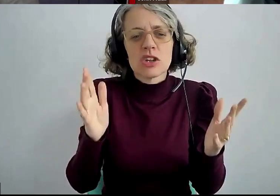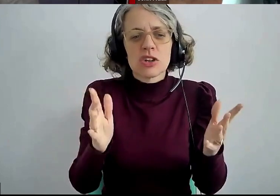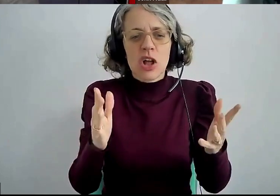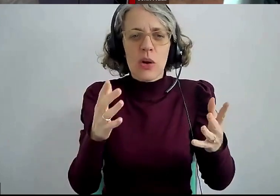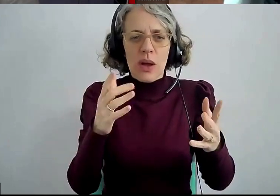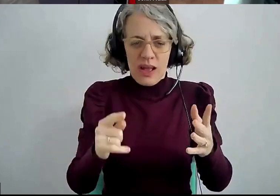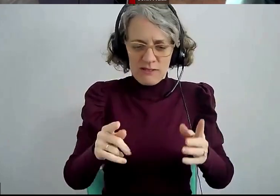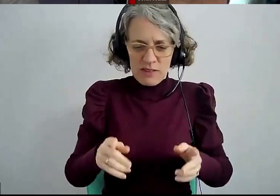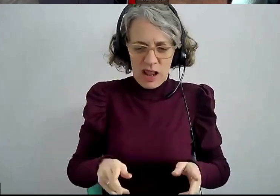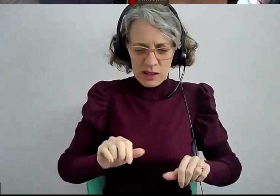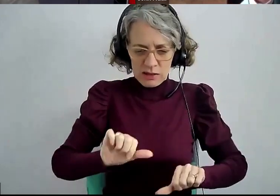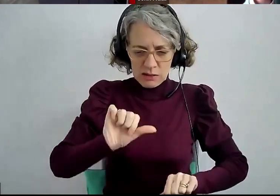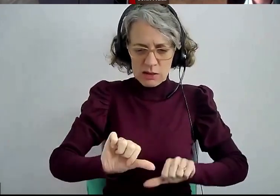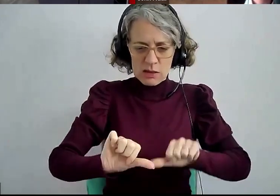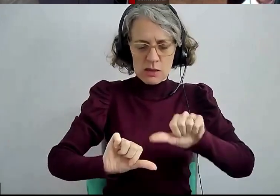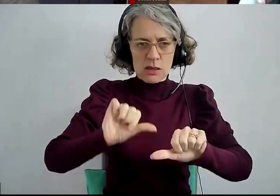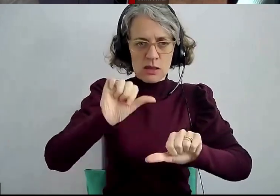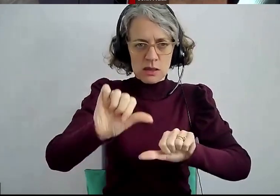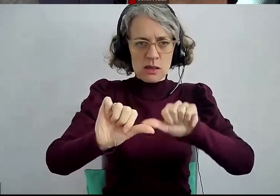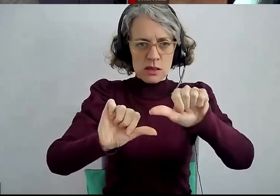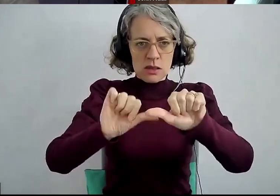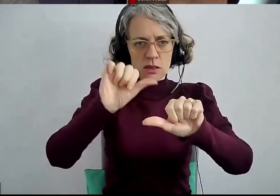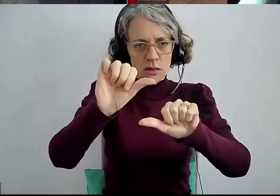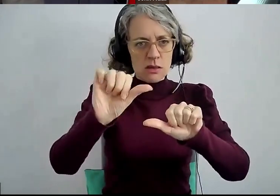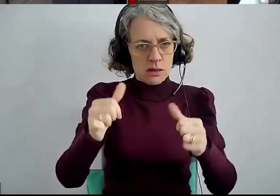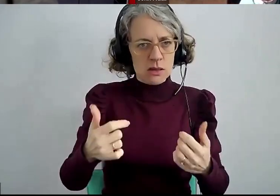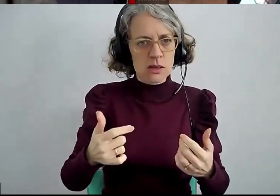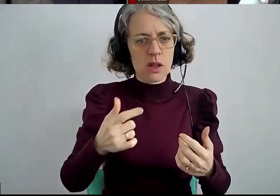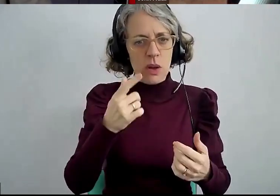Jacob's ladder where you can go up,